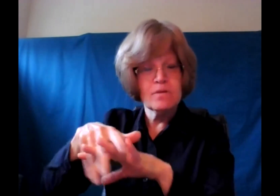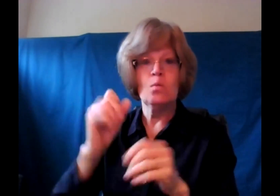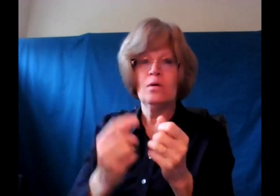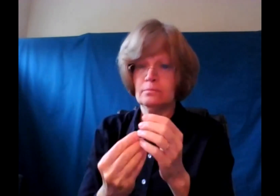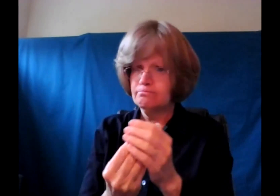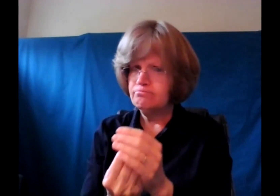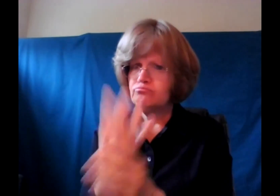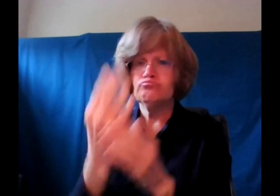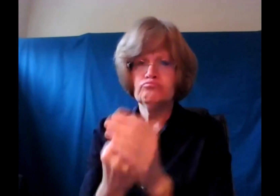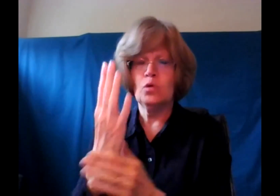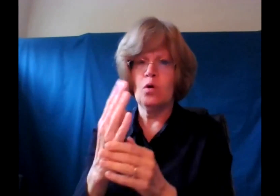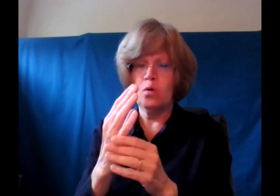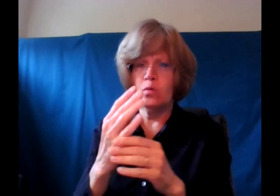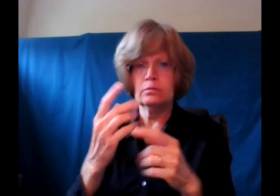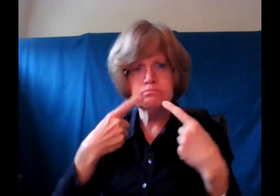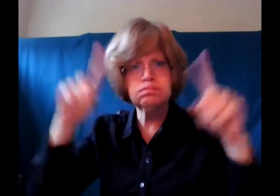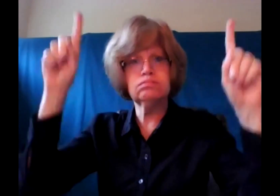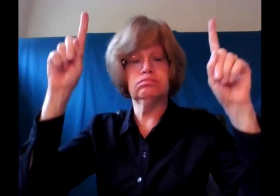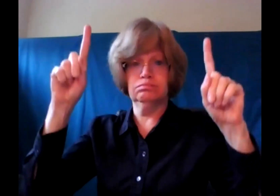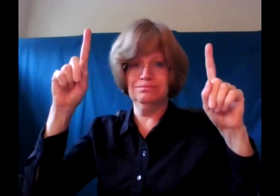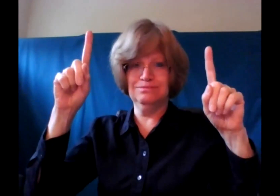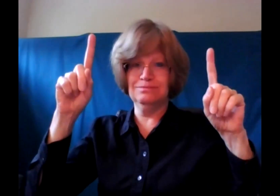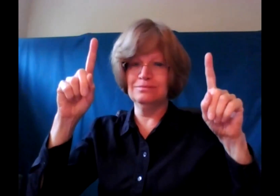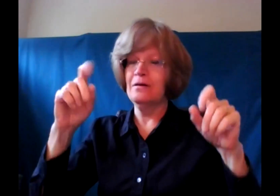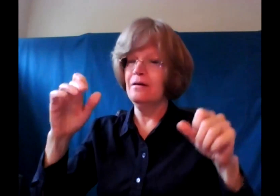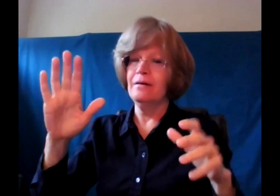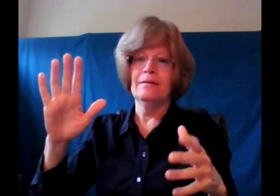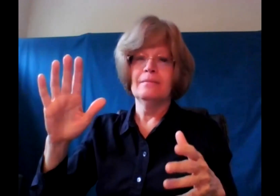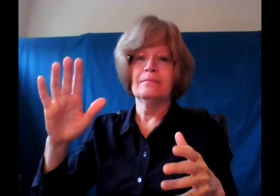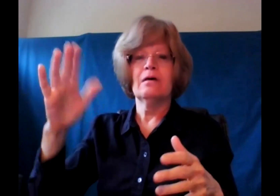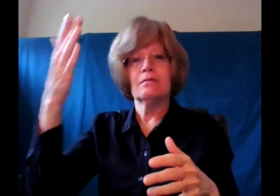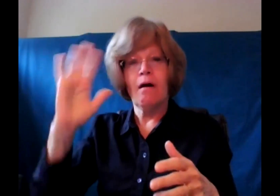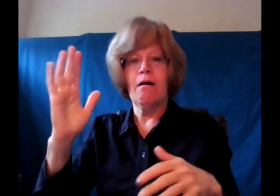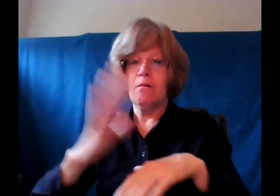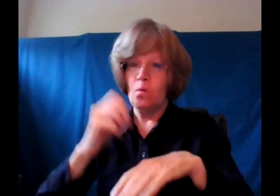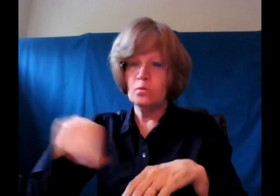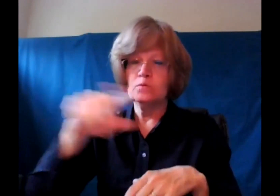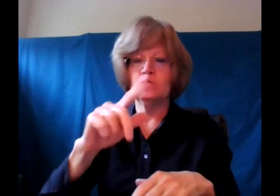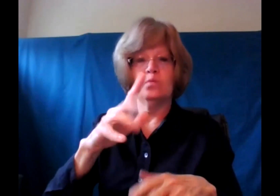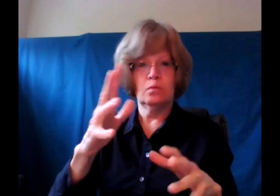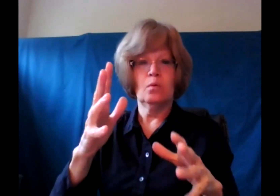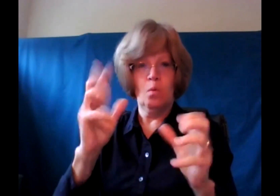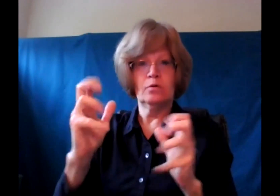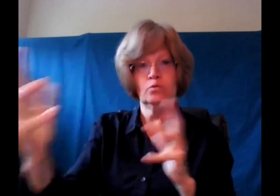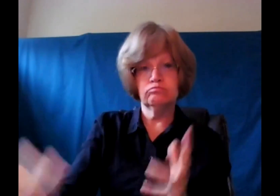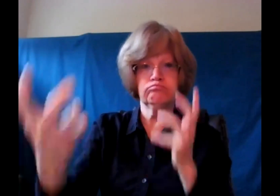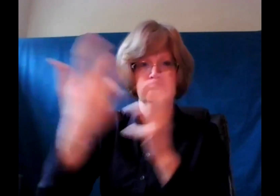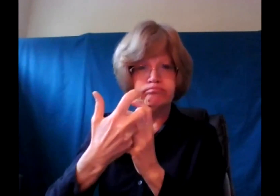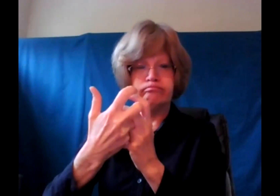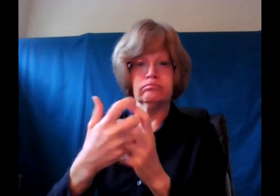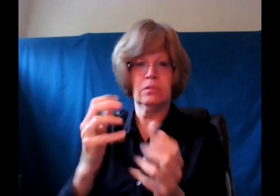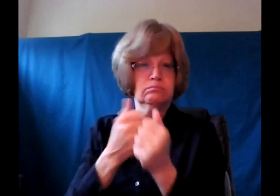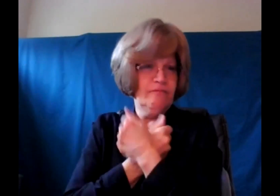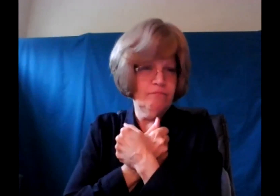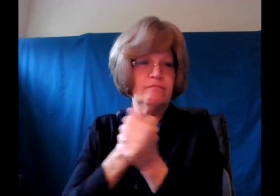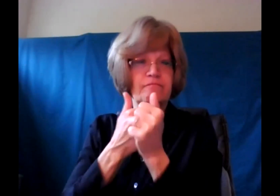and flourish and be the fullest expression of what God calls you to be. Yes. Don't call it the rooted service